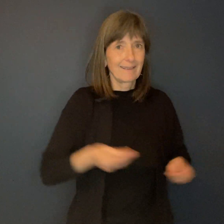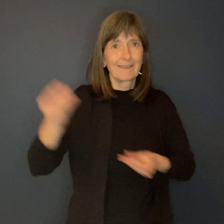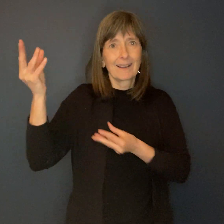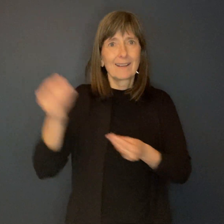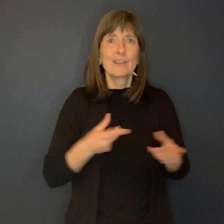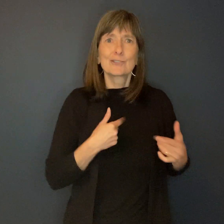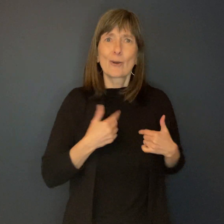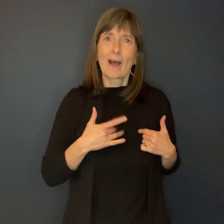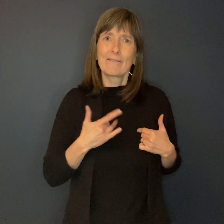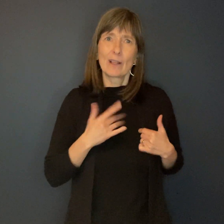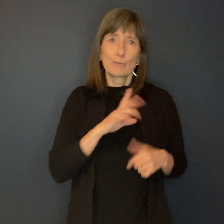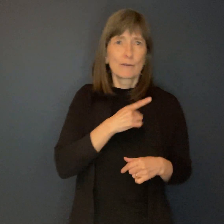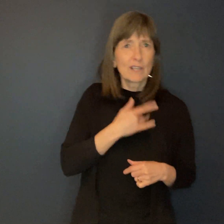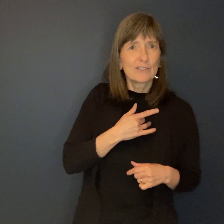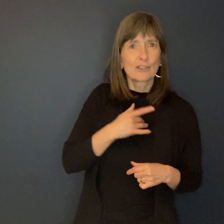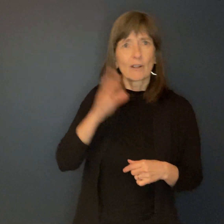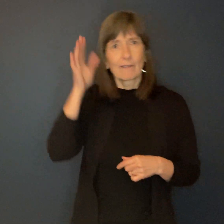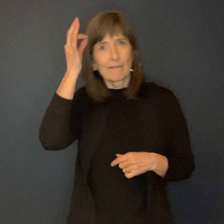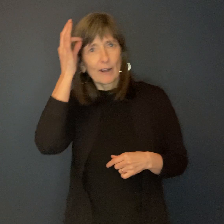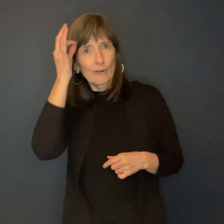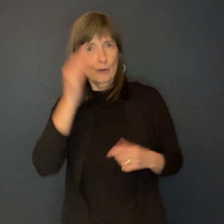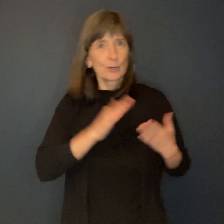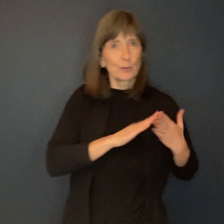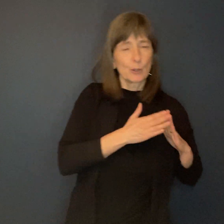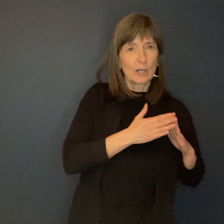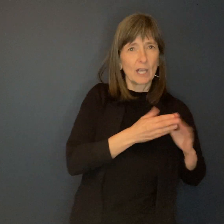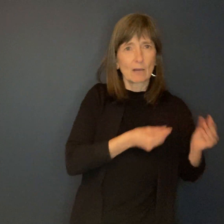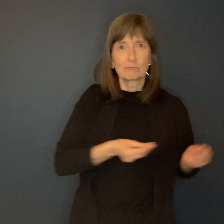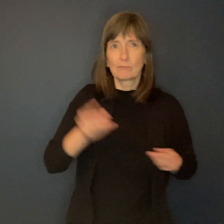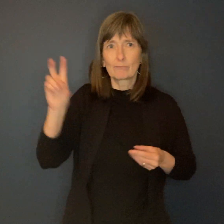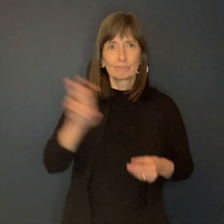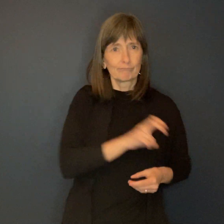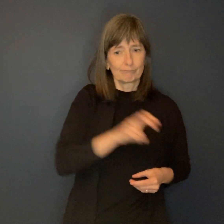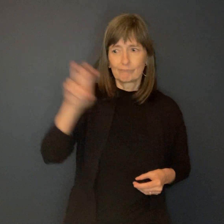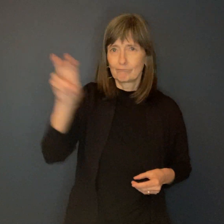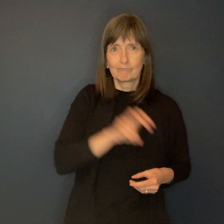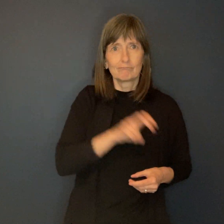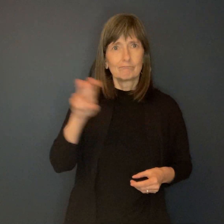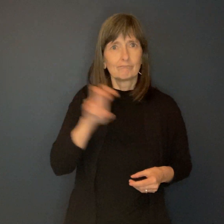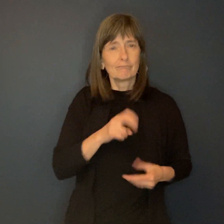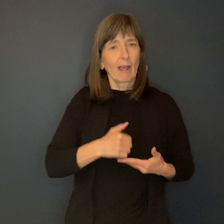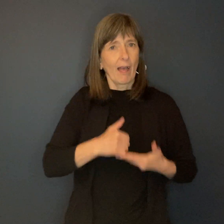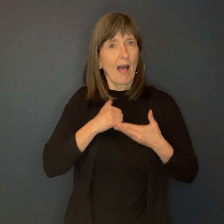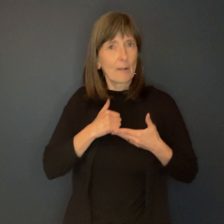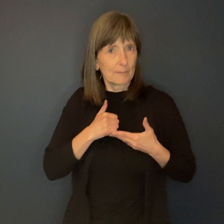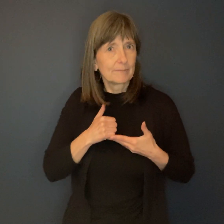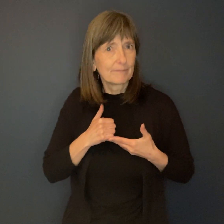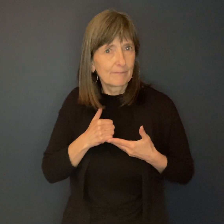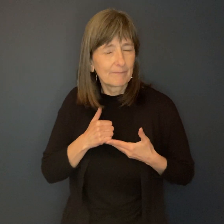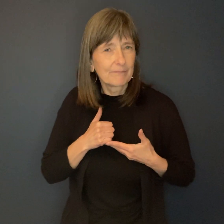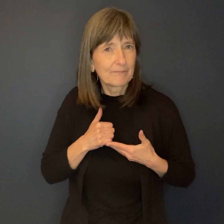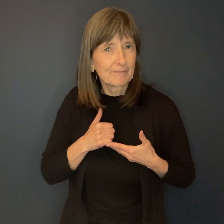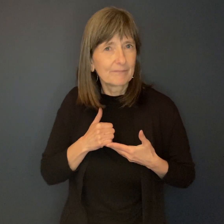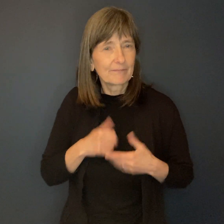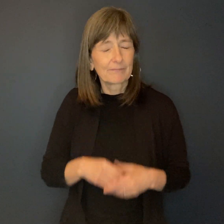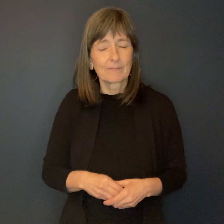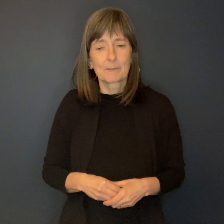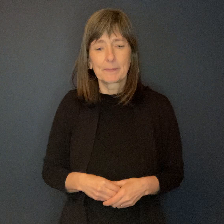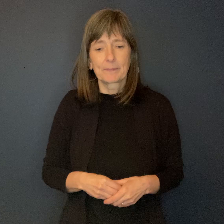time. The way that decision making has changed, I think it in some respects, you know, draws